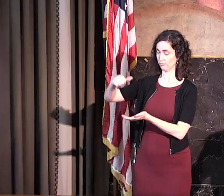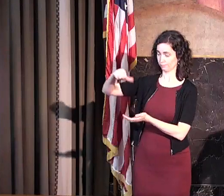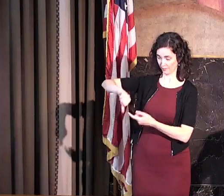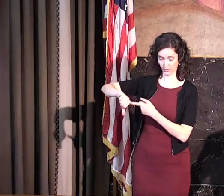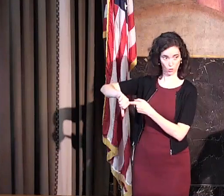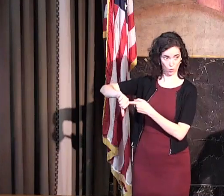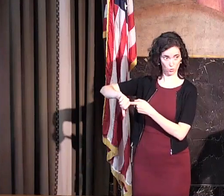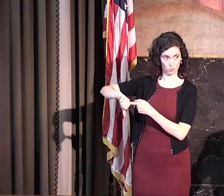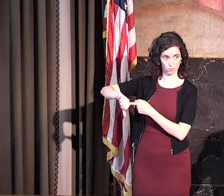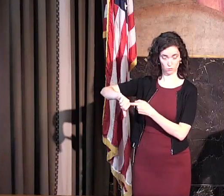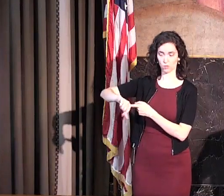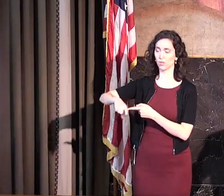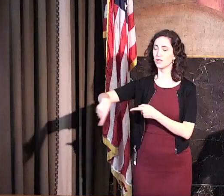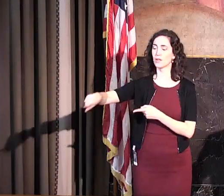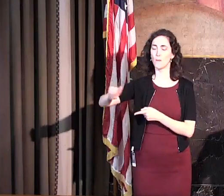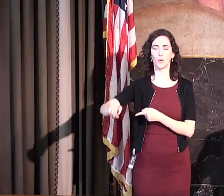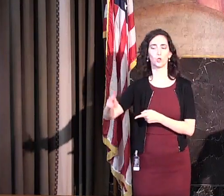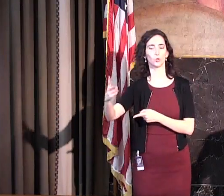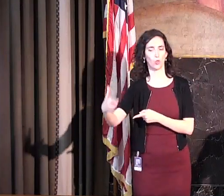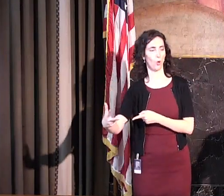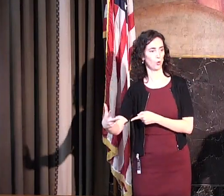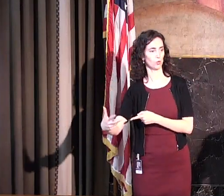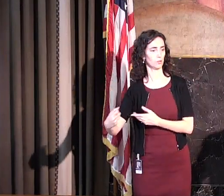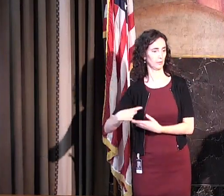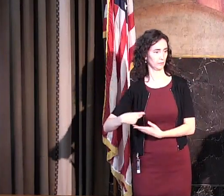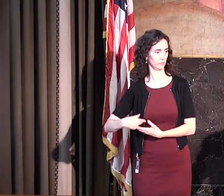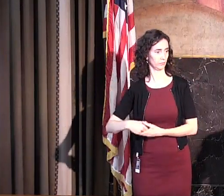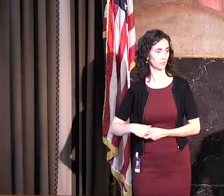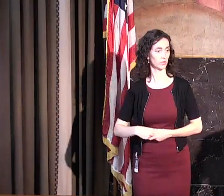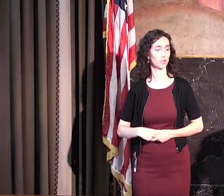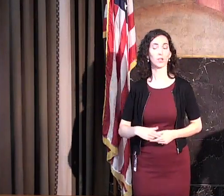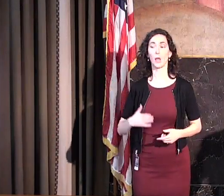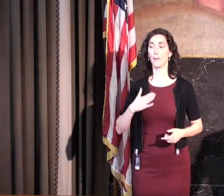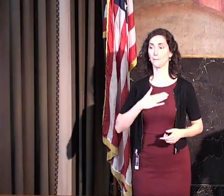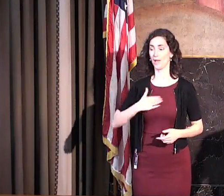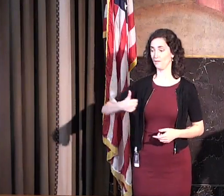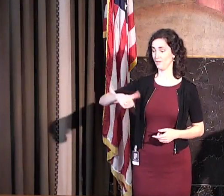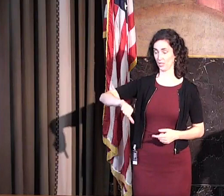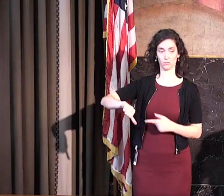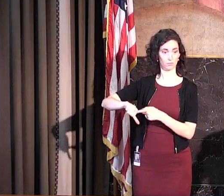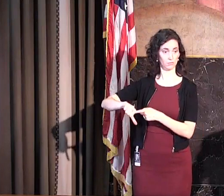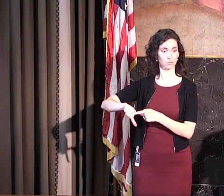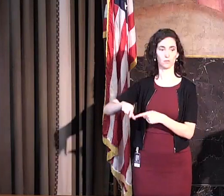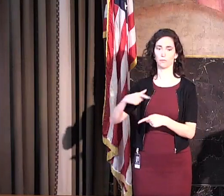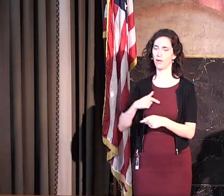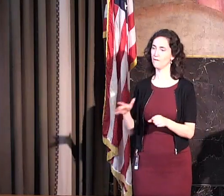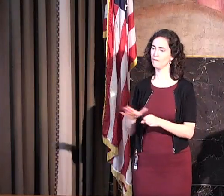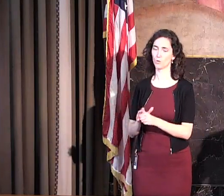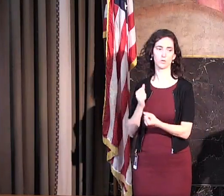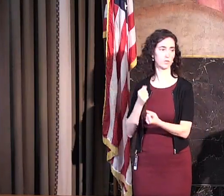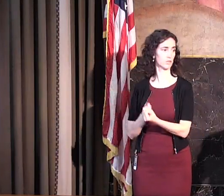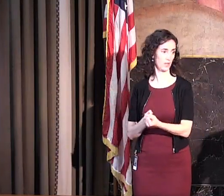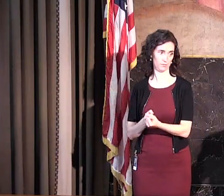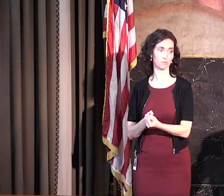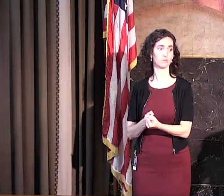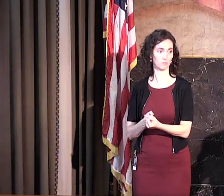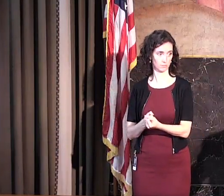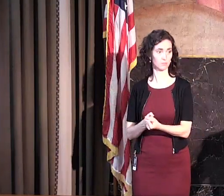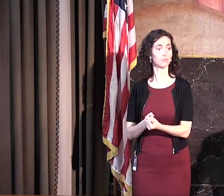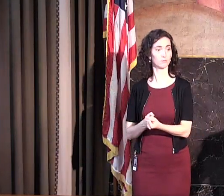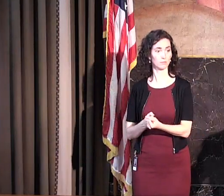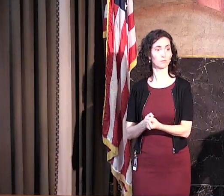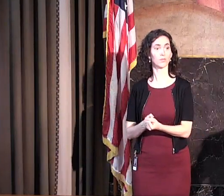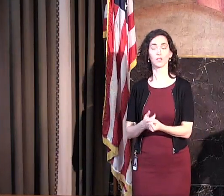override a veto. The vetoes that I issued, I fully stand behind. I will direct you to the